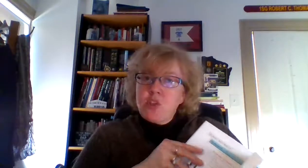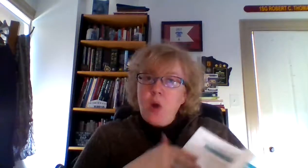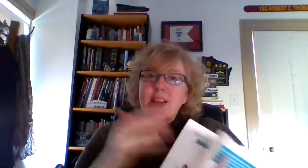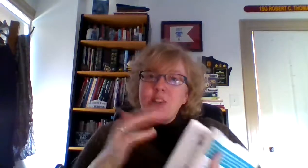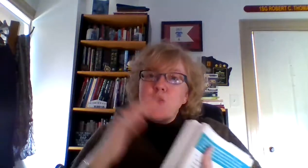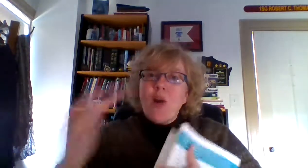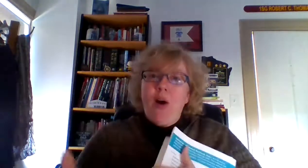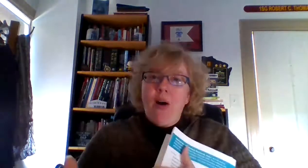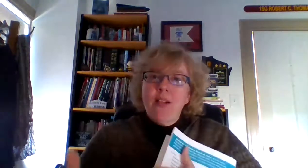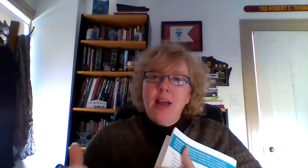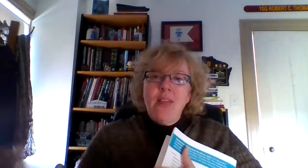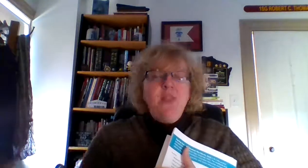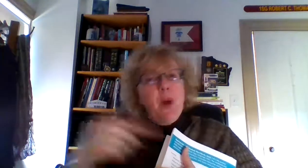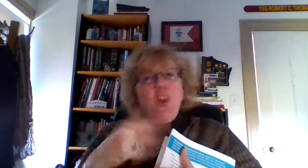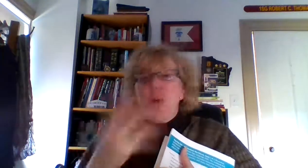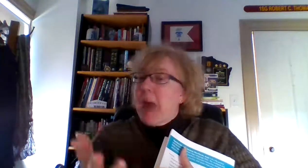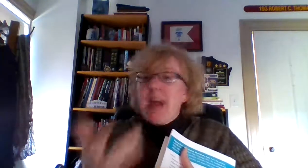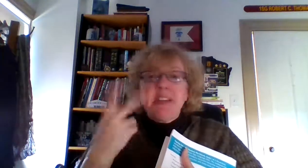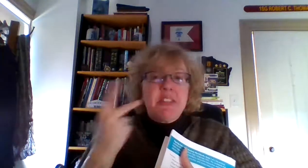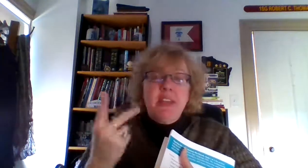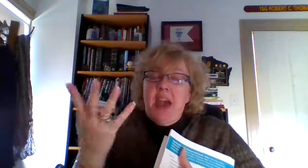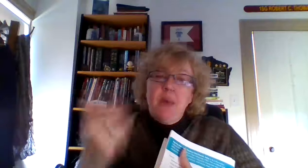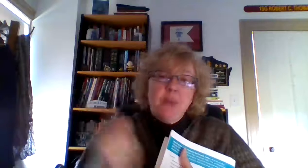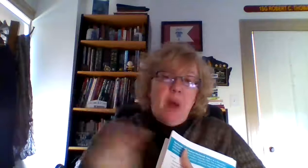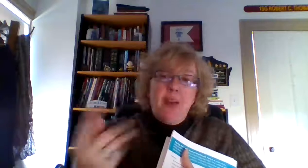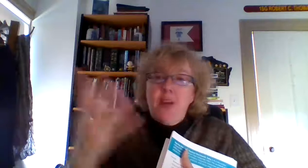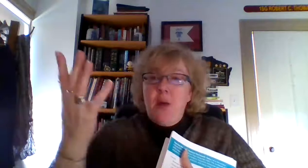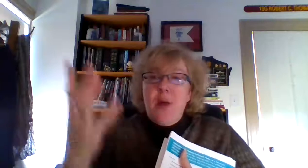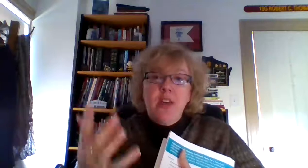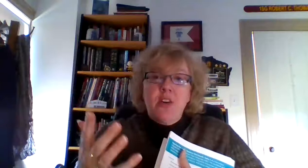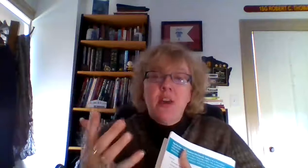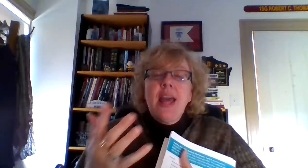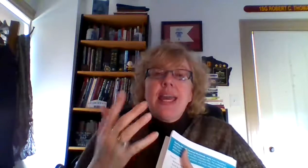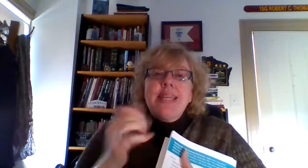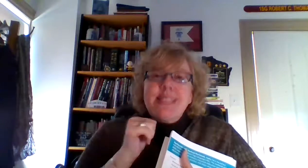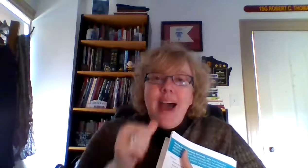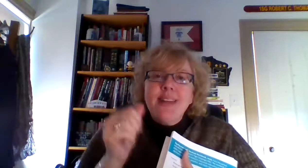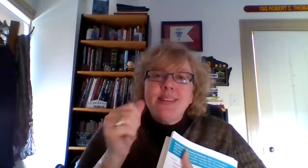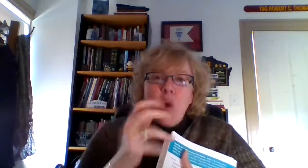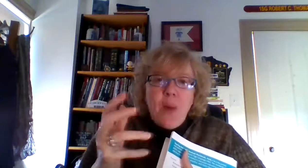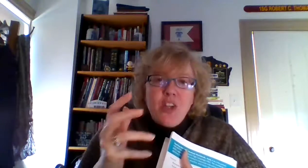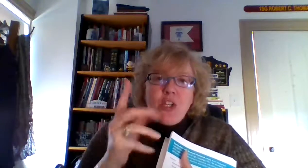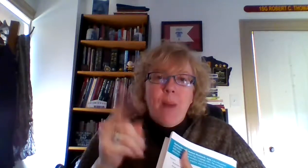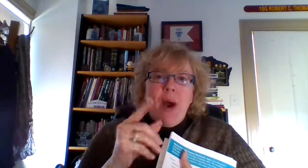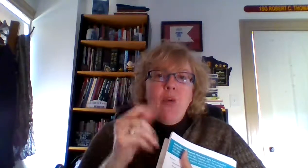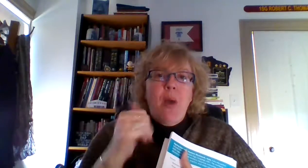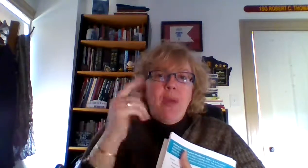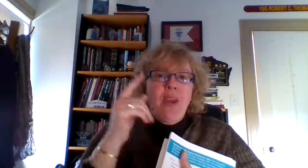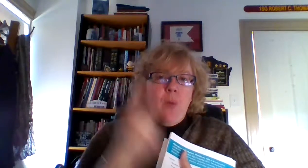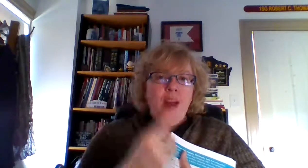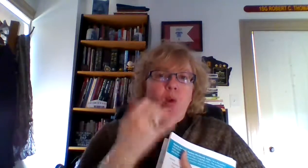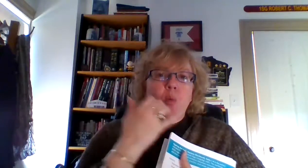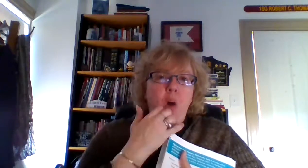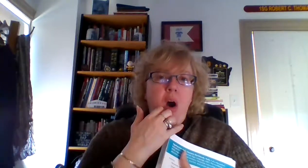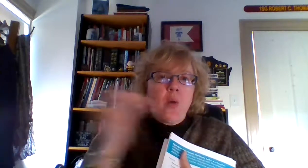try to do it all, and then if you want to look back and see, yeah, I was right or not right, or it's not so much about you being right or wrong when